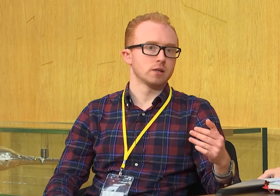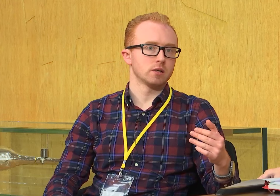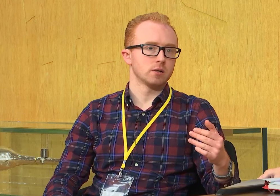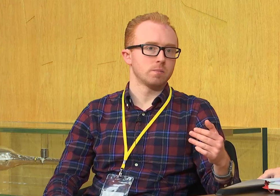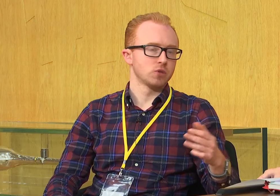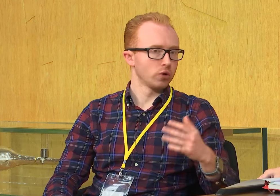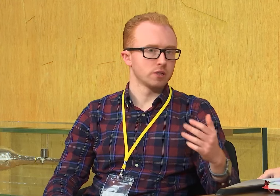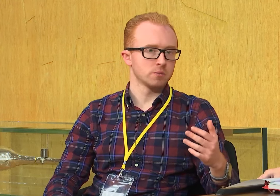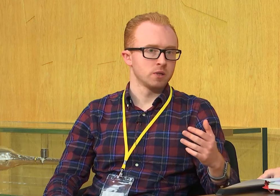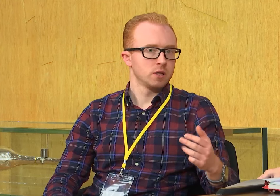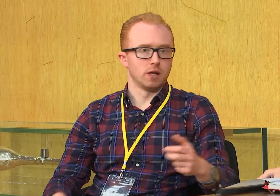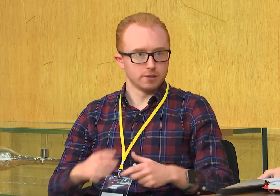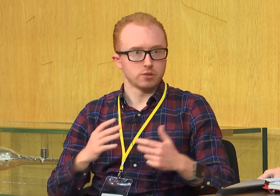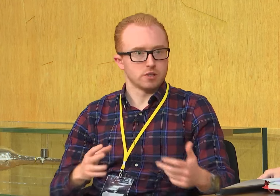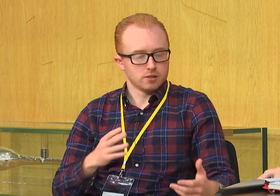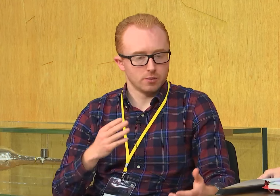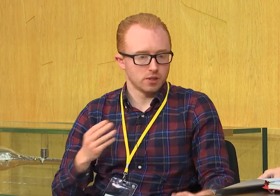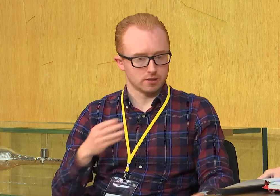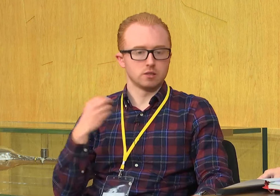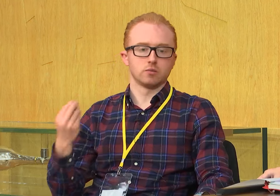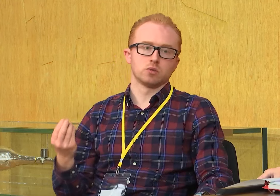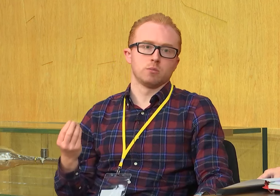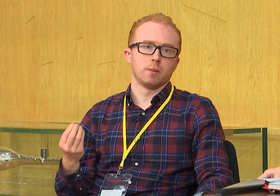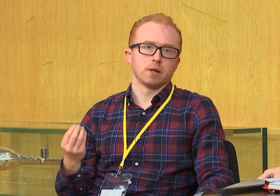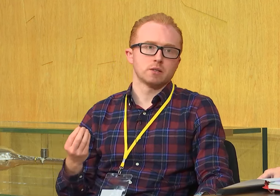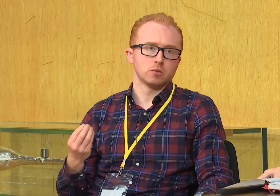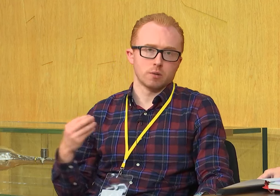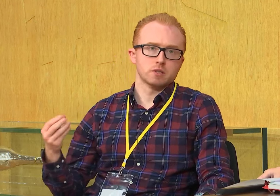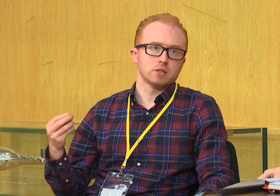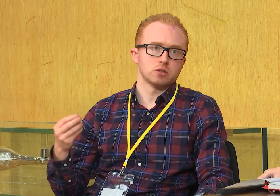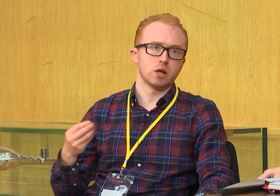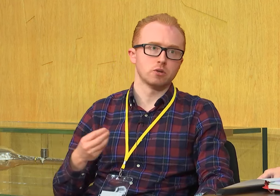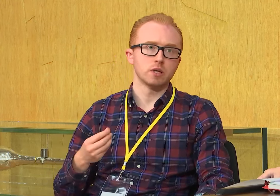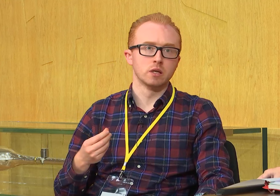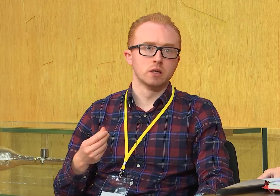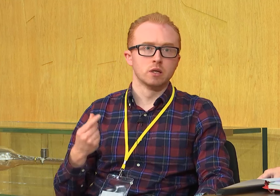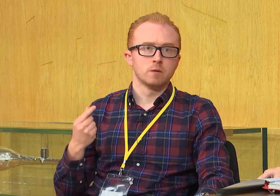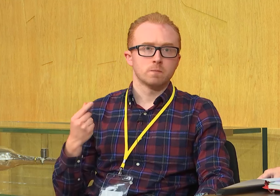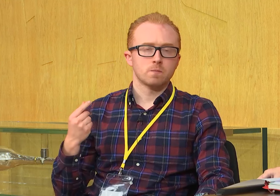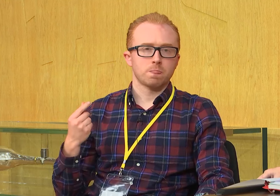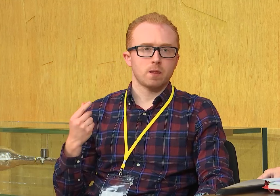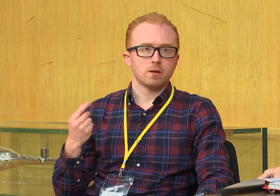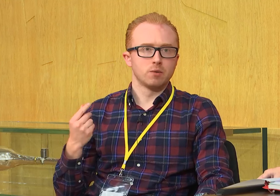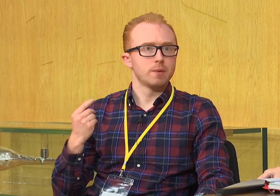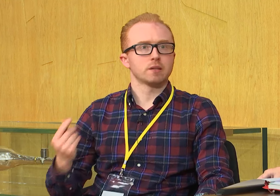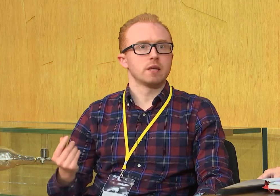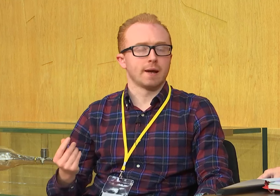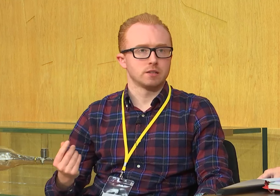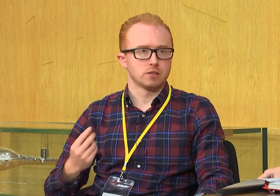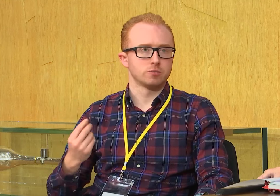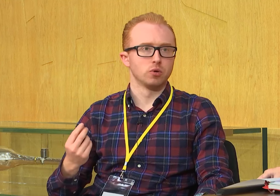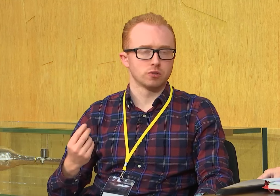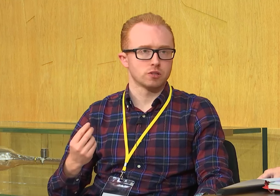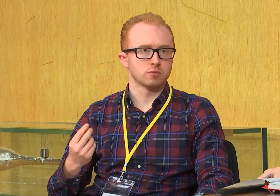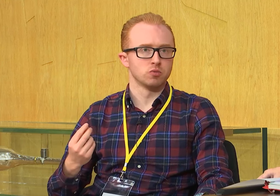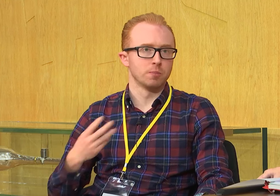like, tokenism, I always ask, I would ask, and that was on my mind, you know, coming to this, you know, how do we make the access